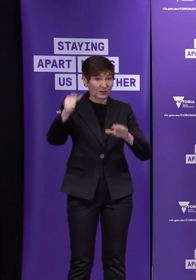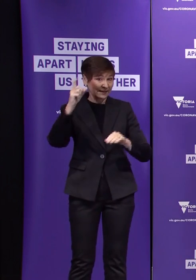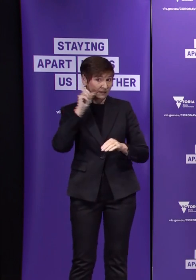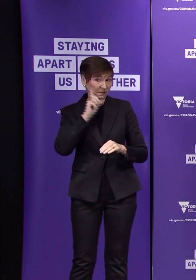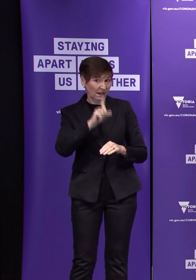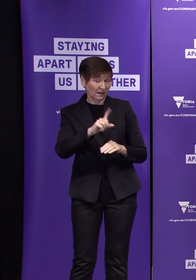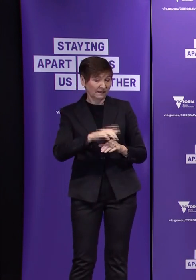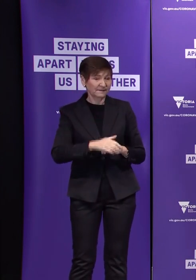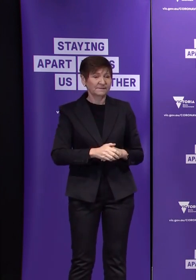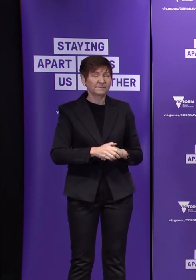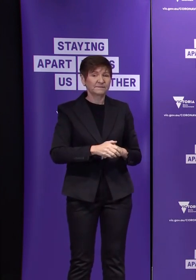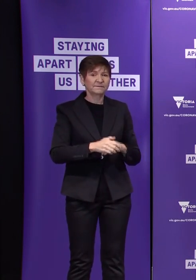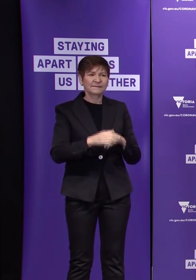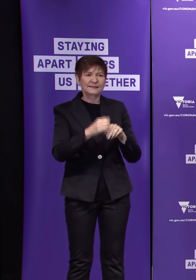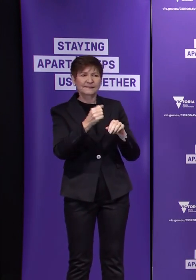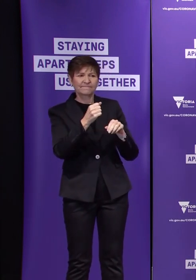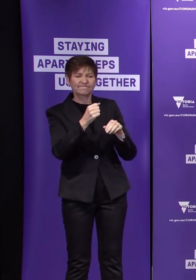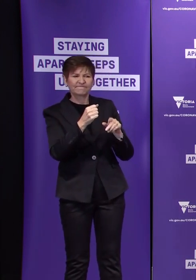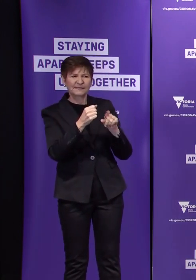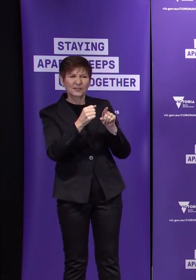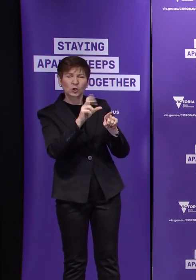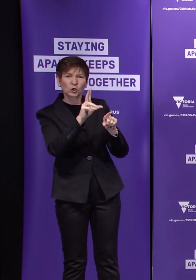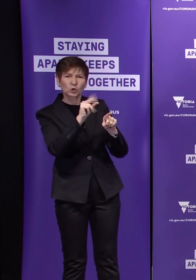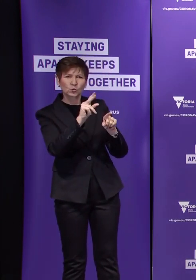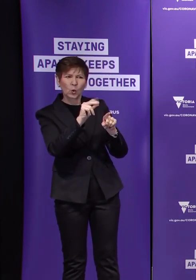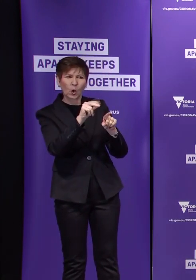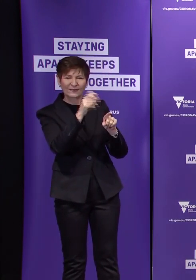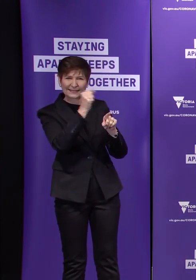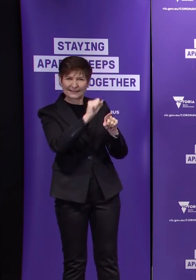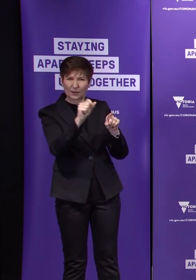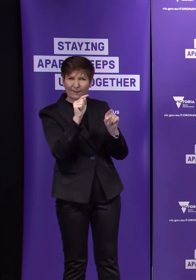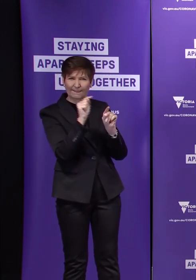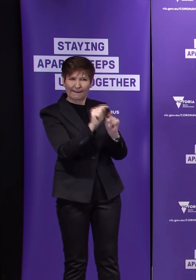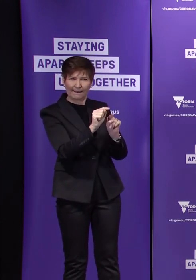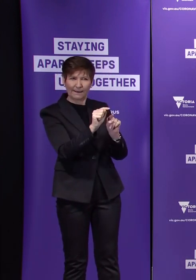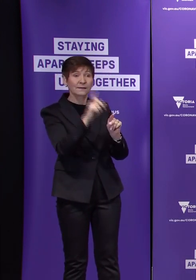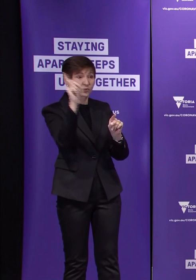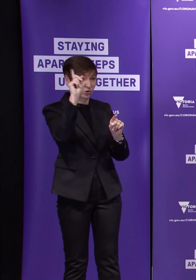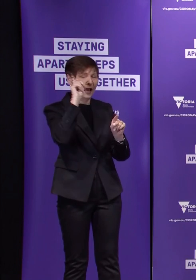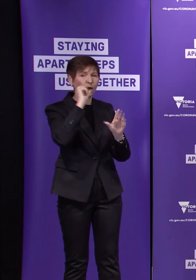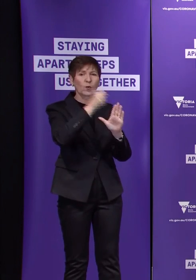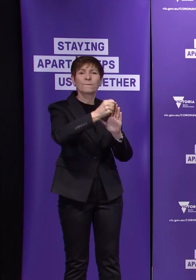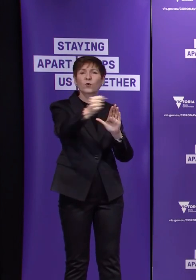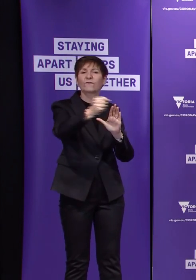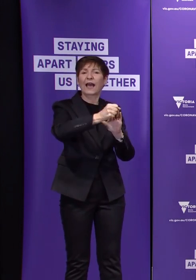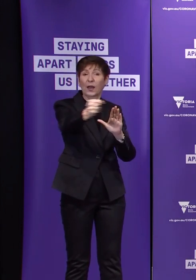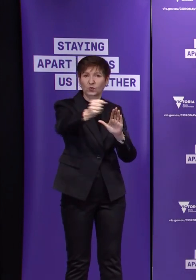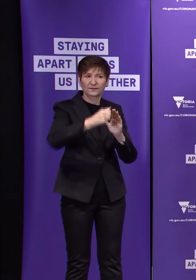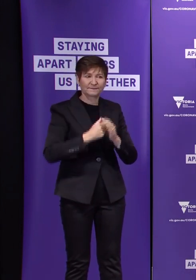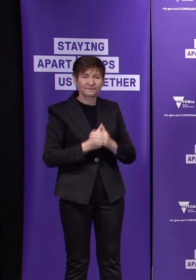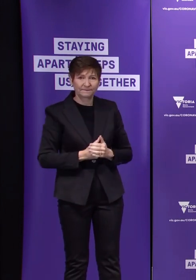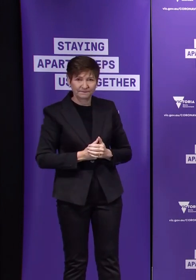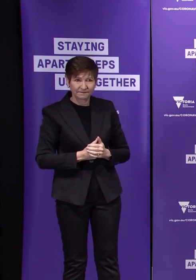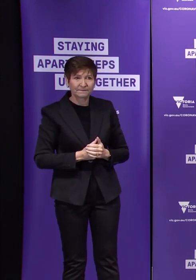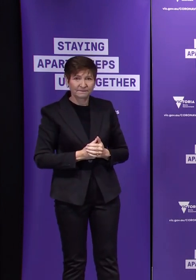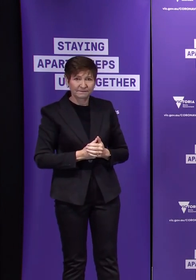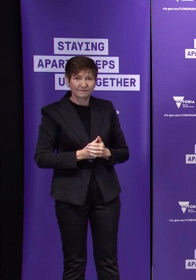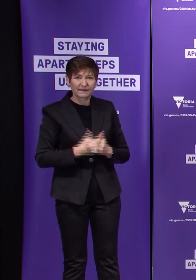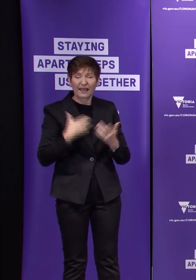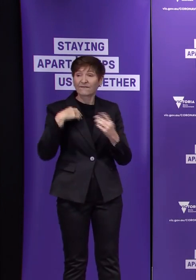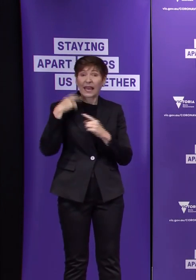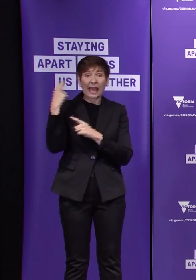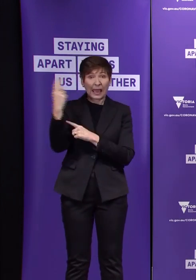another 12 who, as I understand it, will be relocated today. ambulance paramedics, authorised